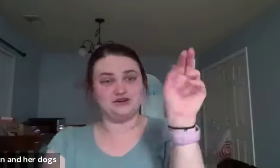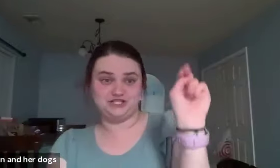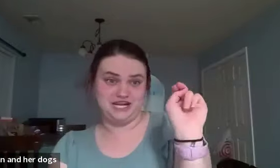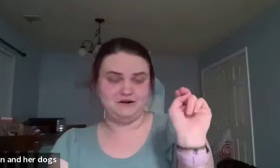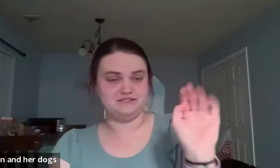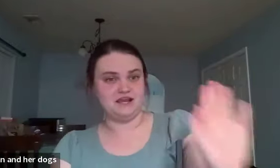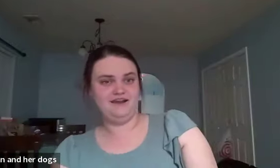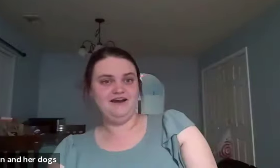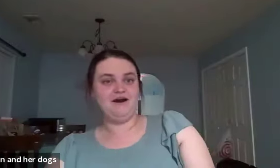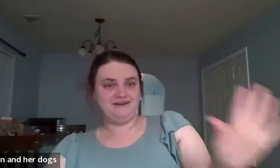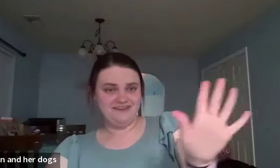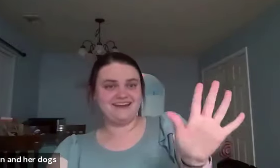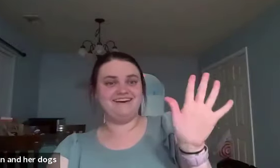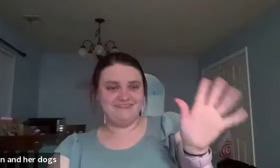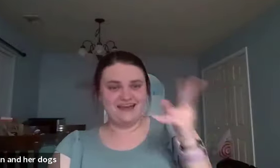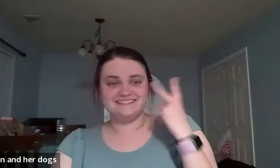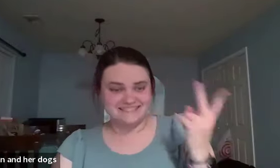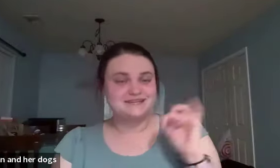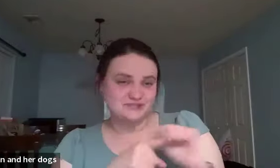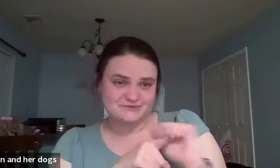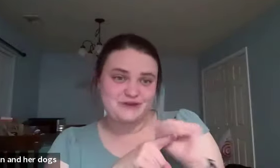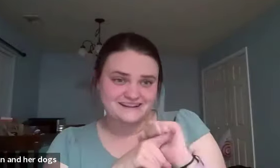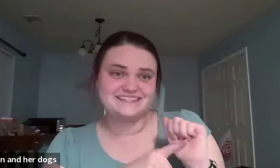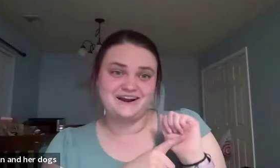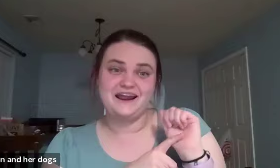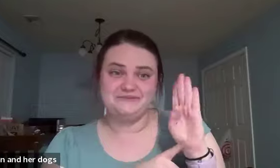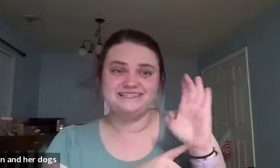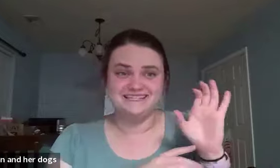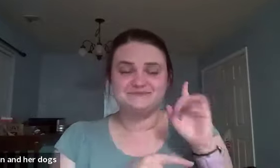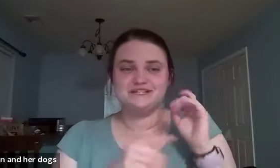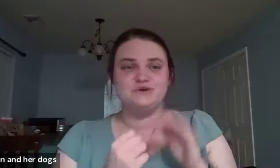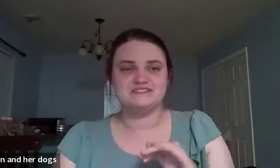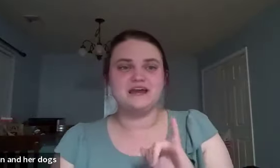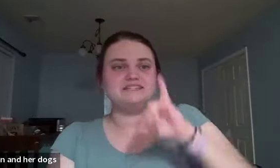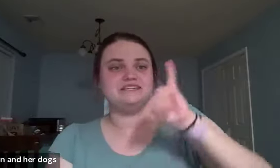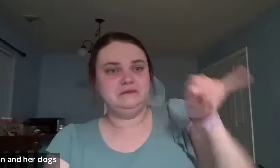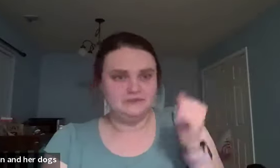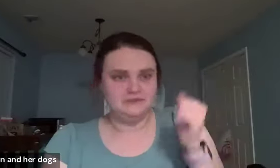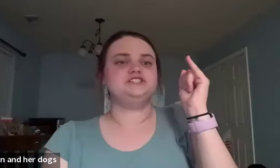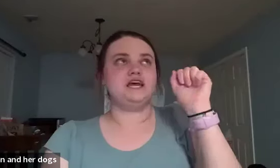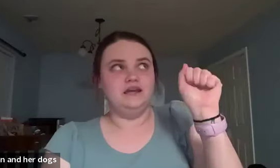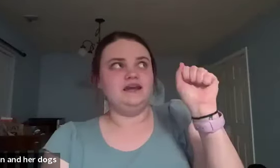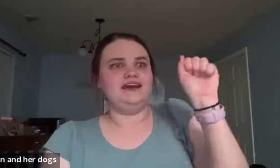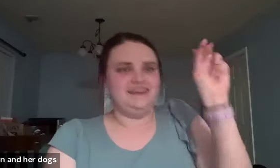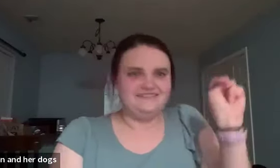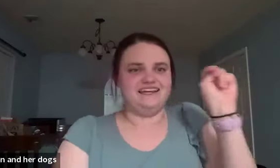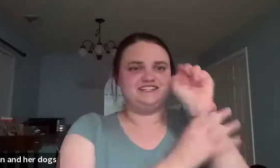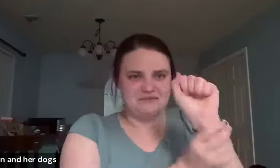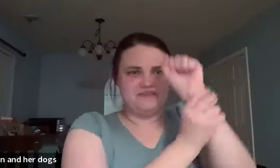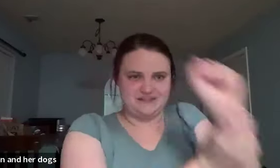just go January. I was like, okay, I see someone's been practicing our ABCs because most of the time it's J-A, like